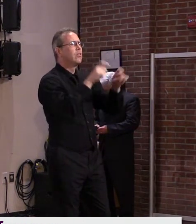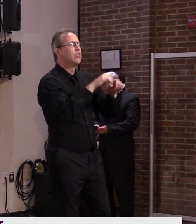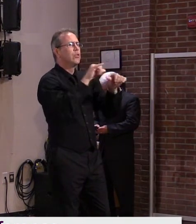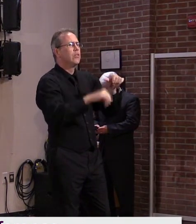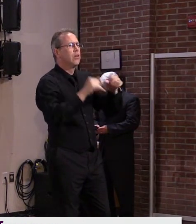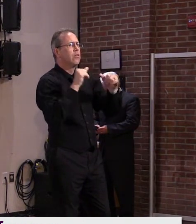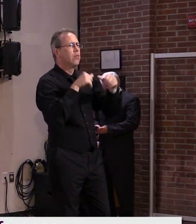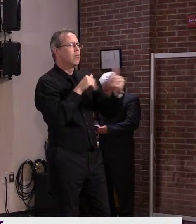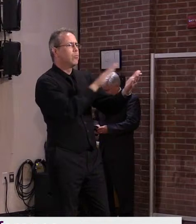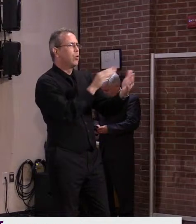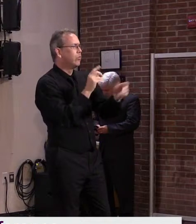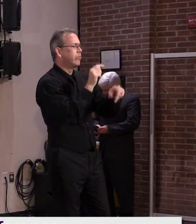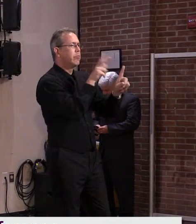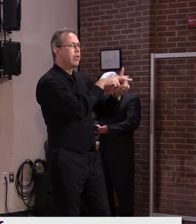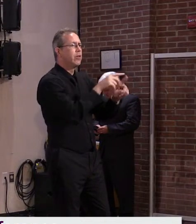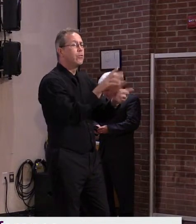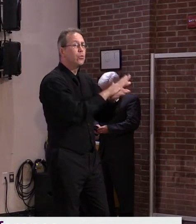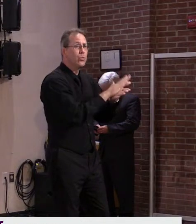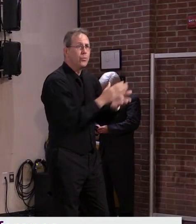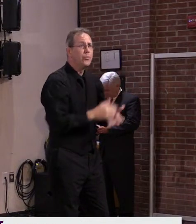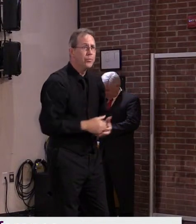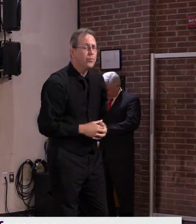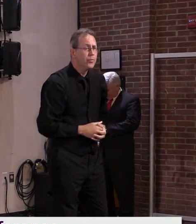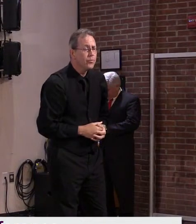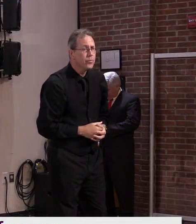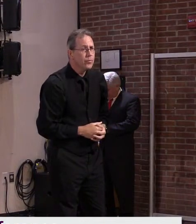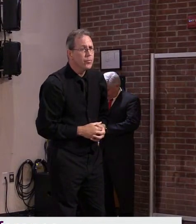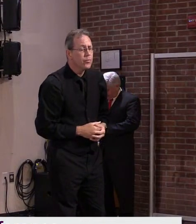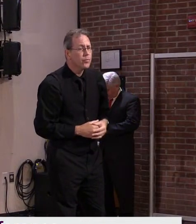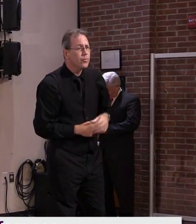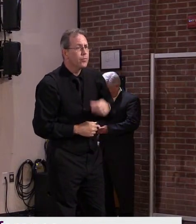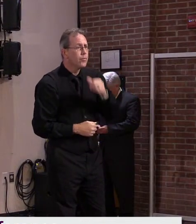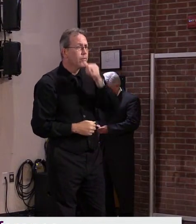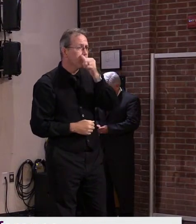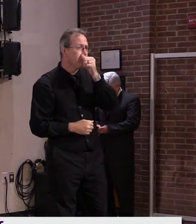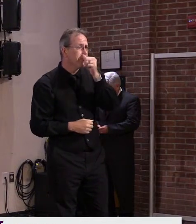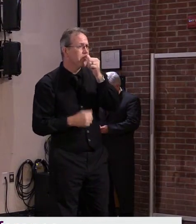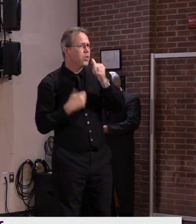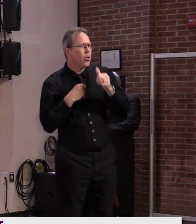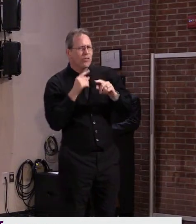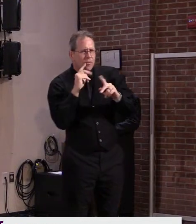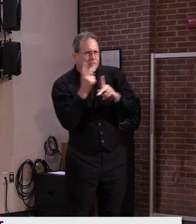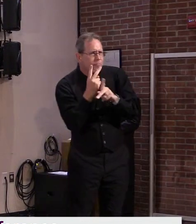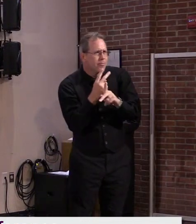couple of logistical issues that we need to address, and that's in addition to supply chain issues.